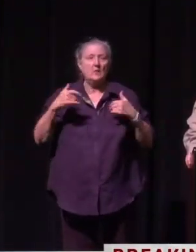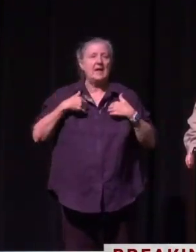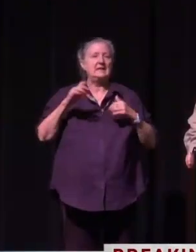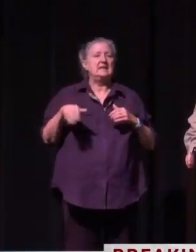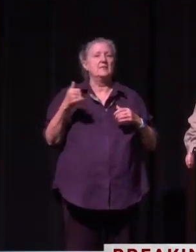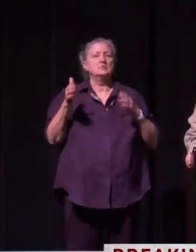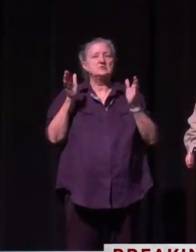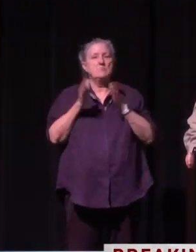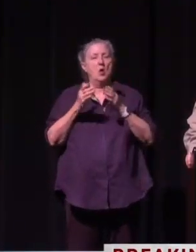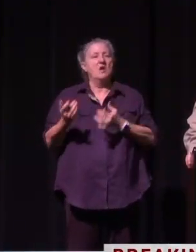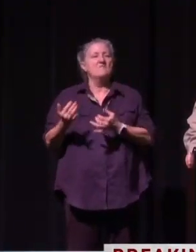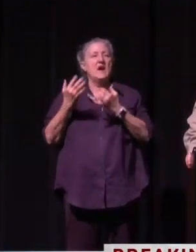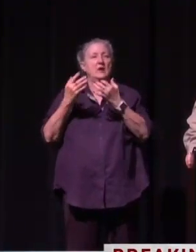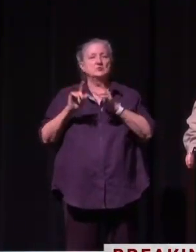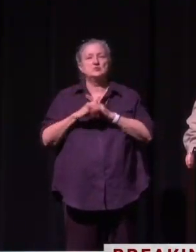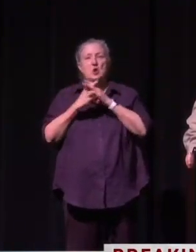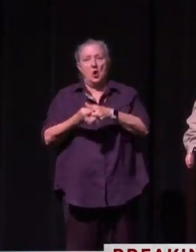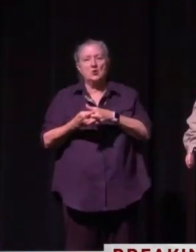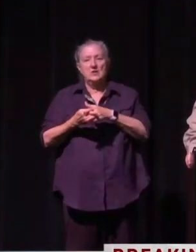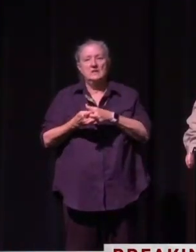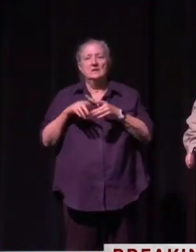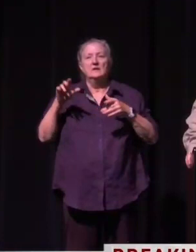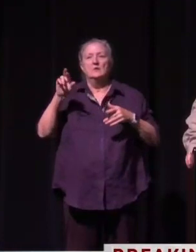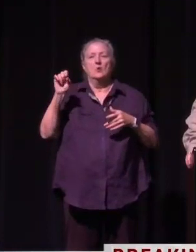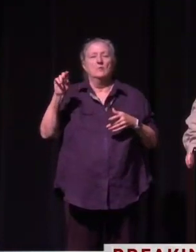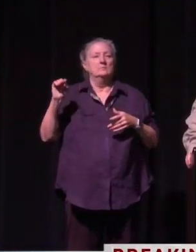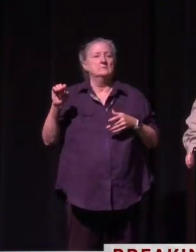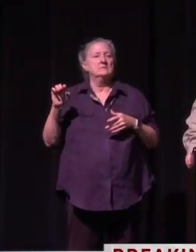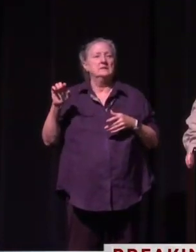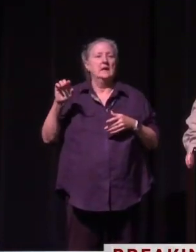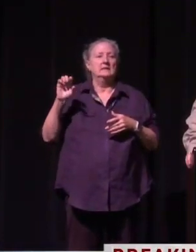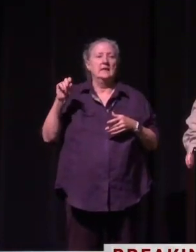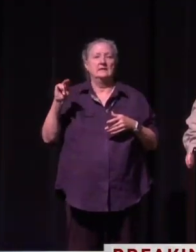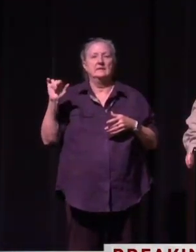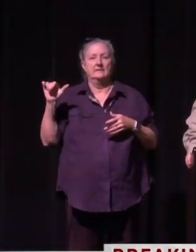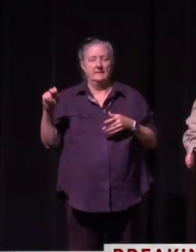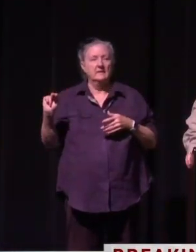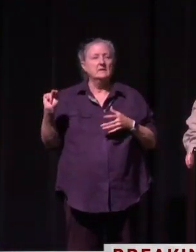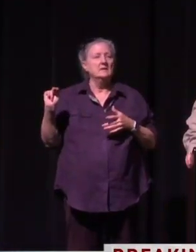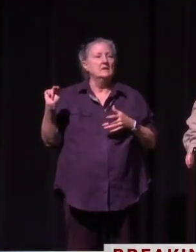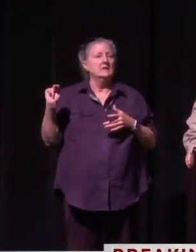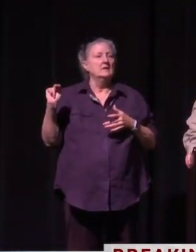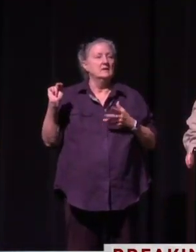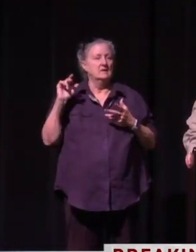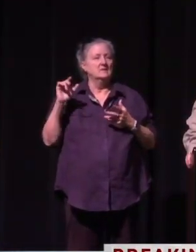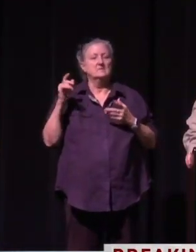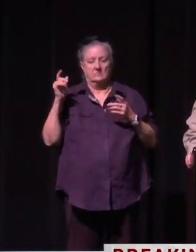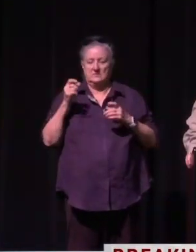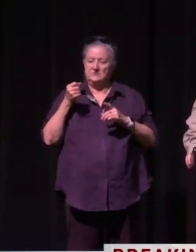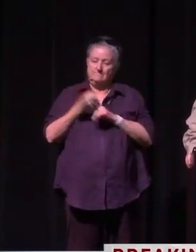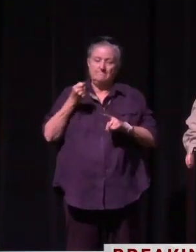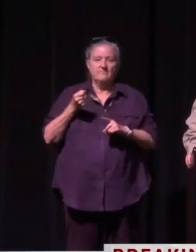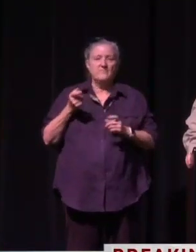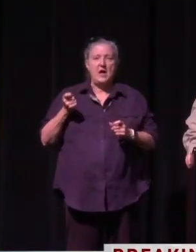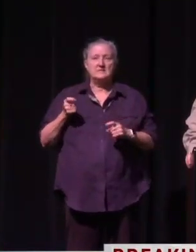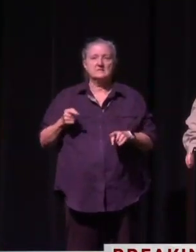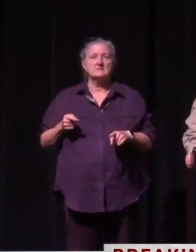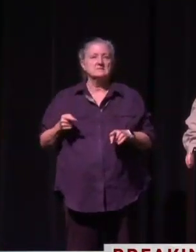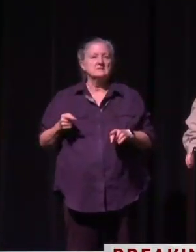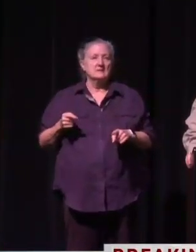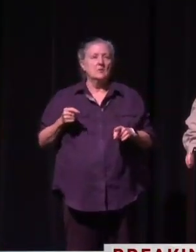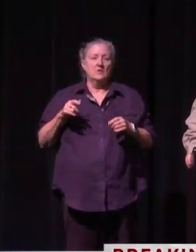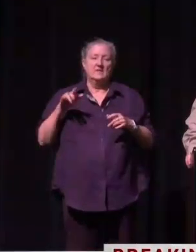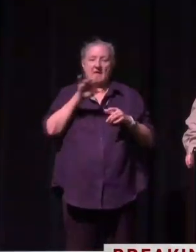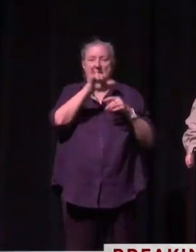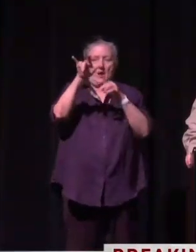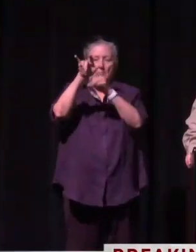had another smaller fire breakout in Drum Canyon, which was attacked very quickly with